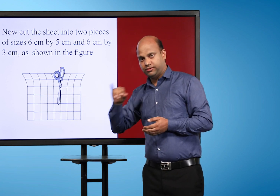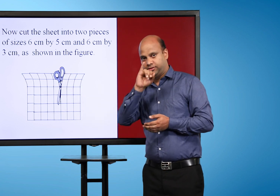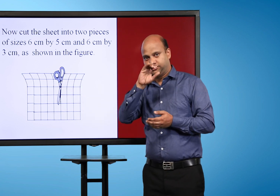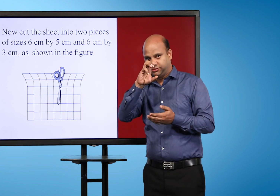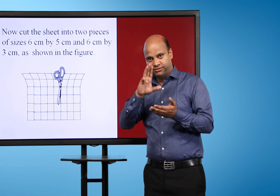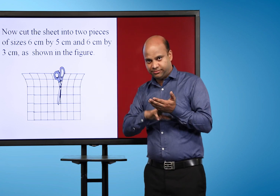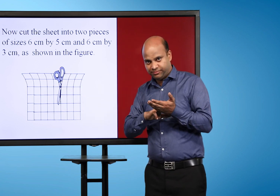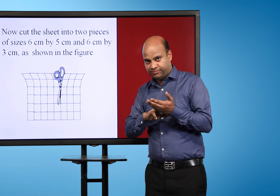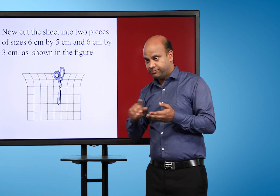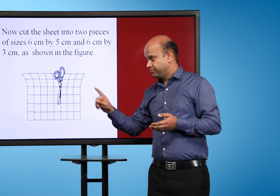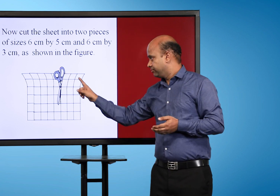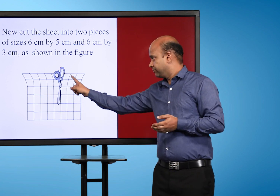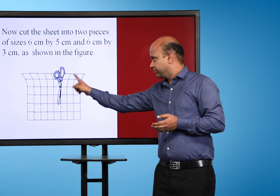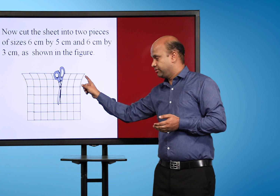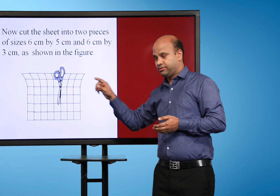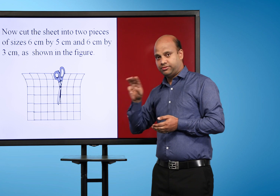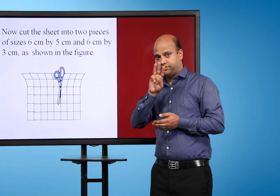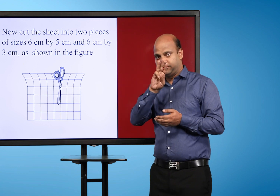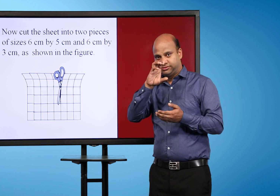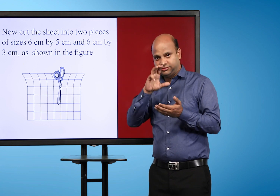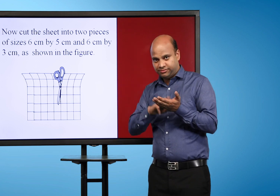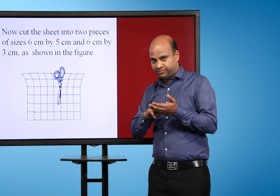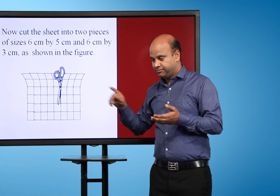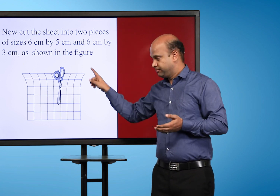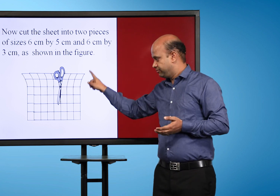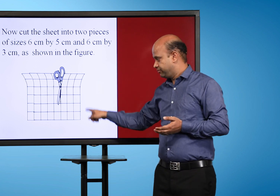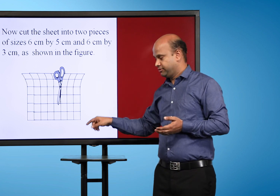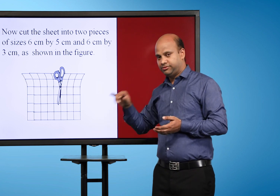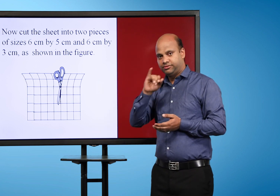and 6 cm by 3 cm, as in the figure.